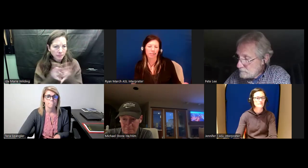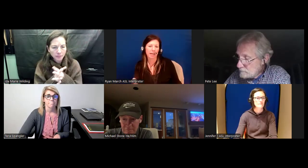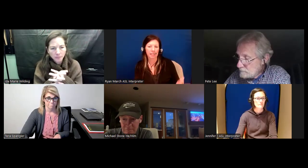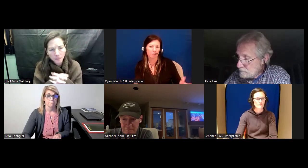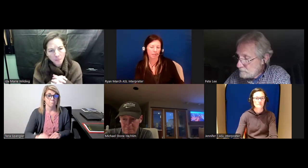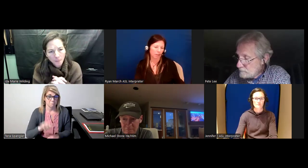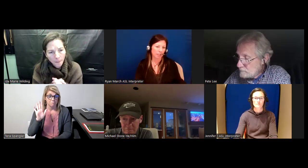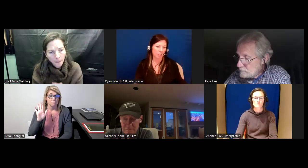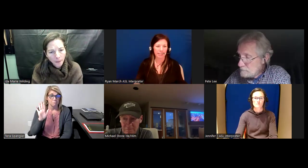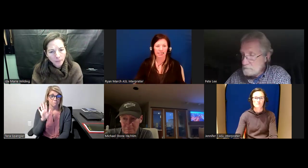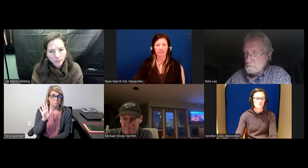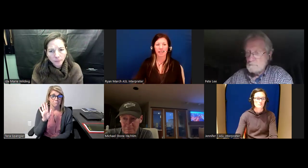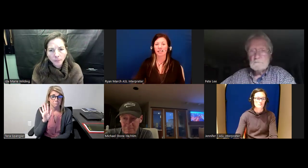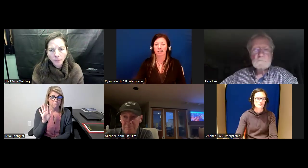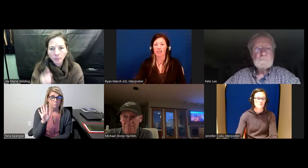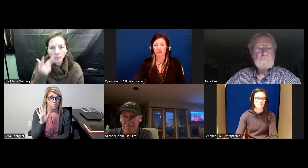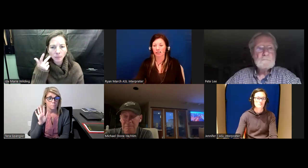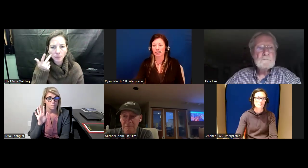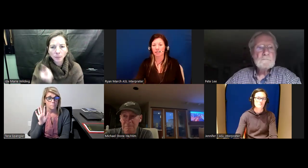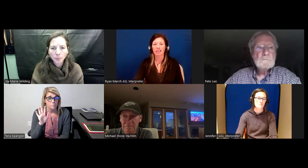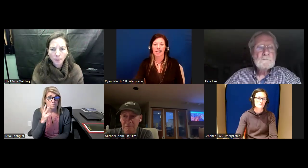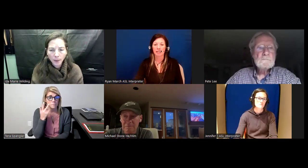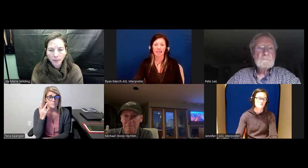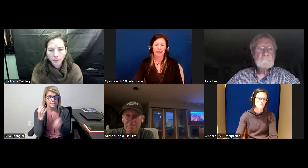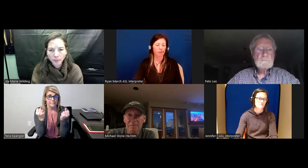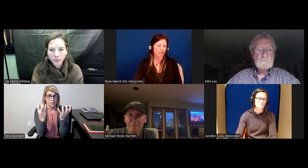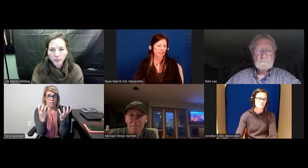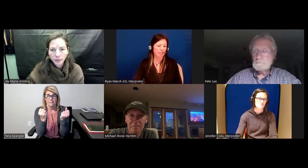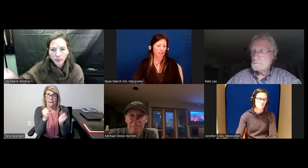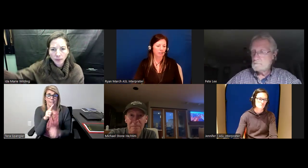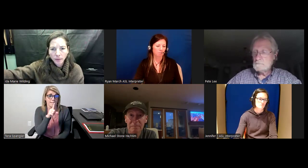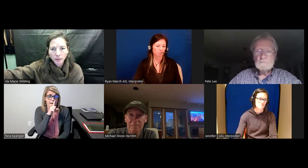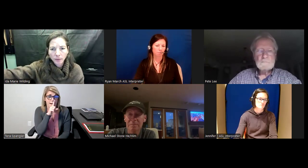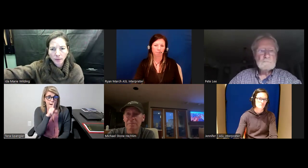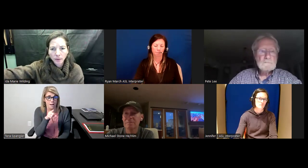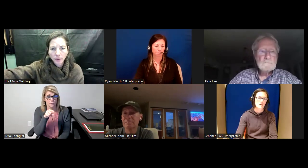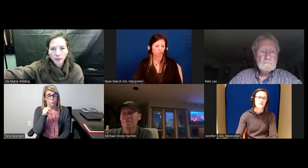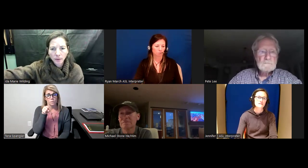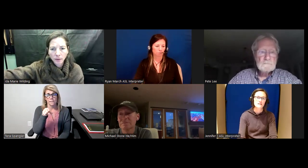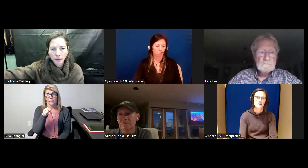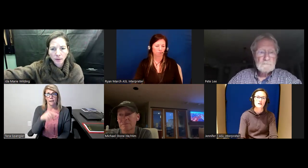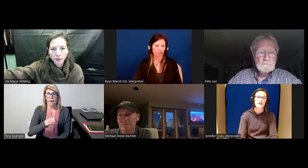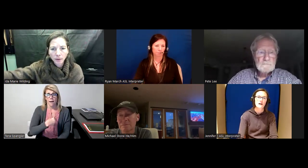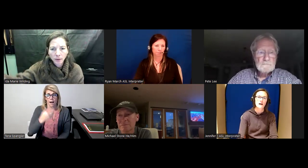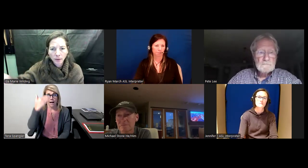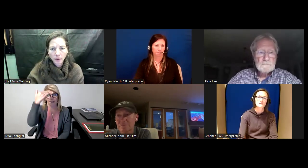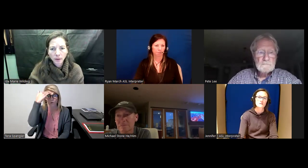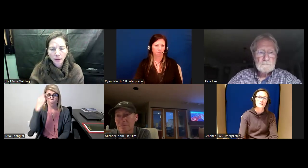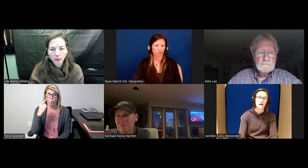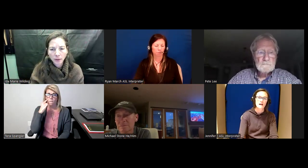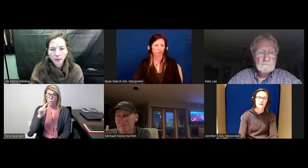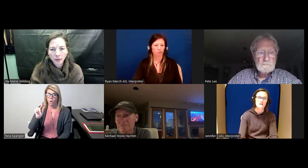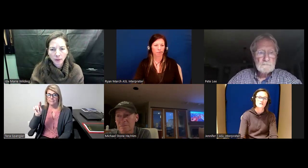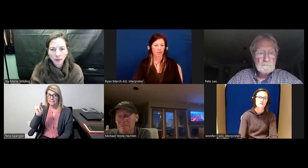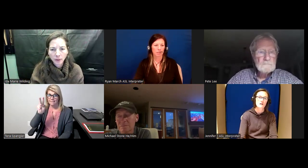both sides up as far as COD and TVI. So definitely asking that question. Yeah, Tara? This is Tara. Absolutely.